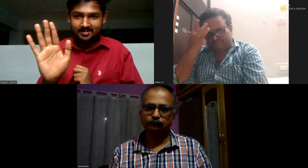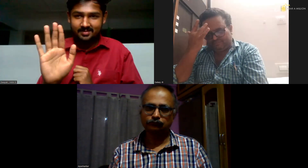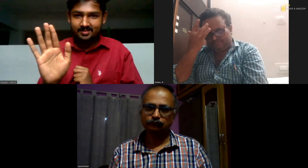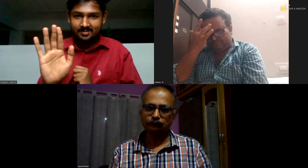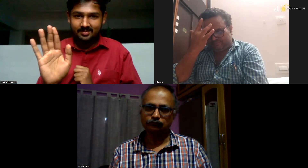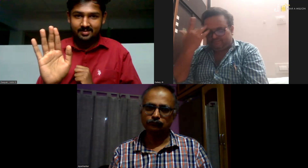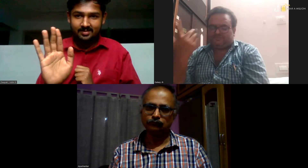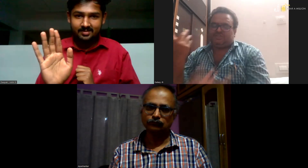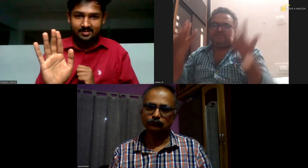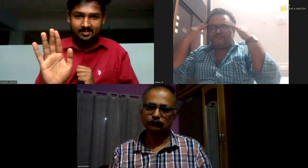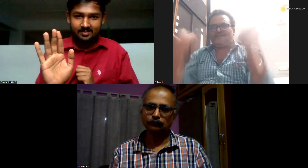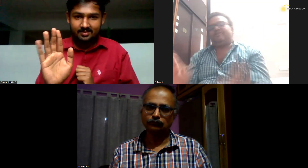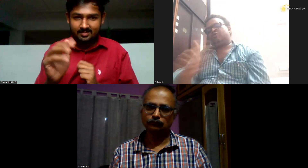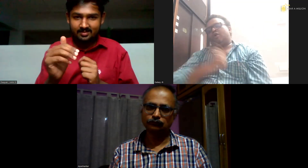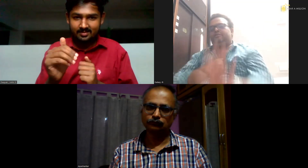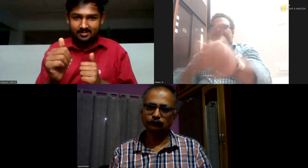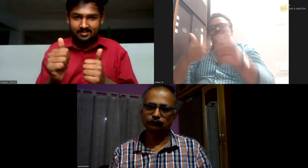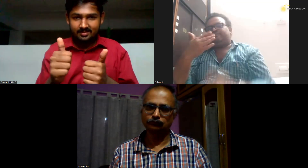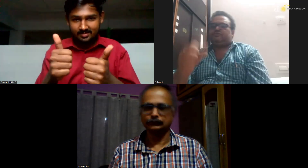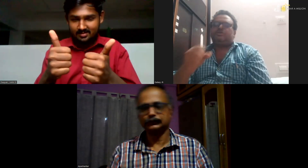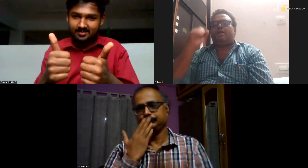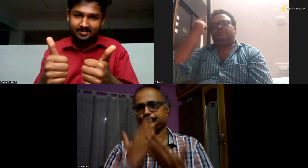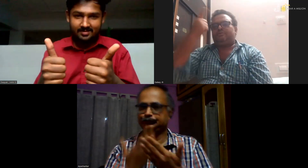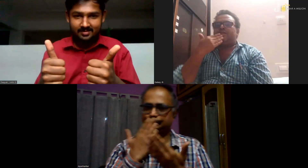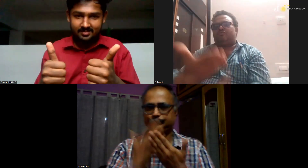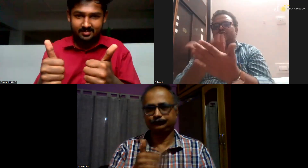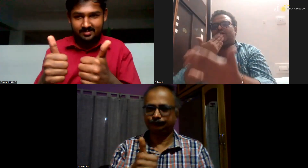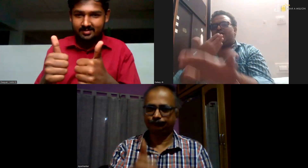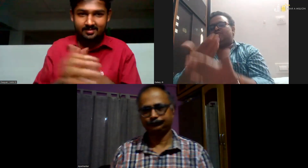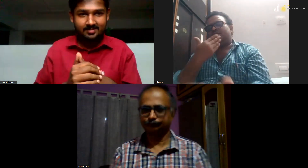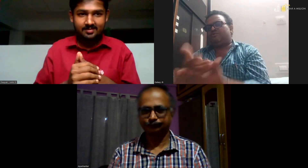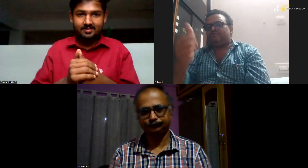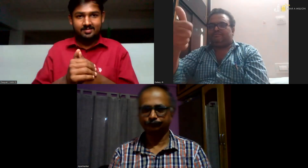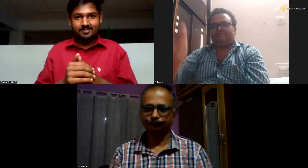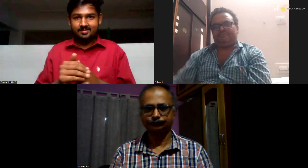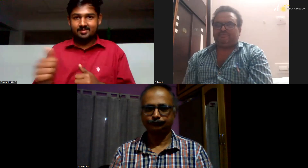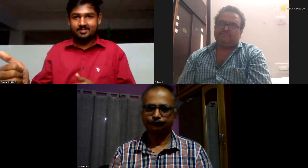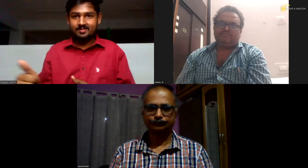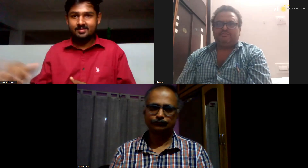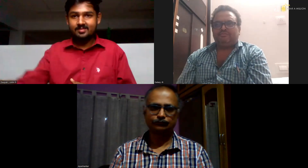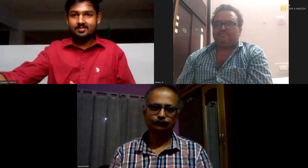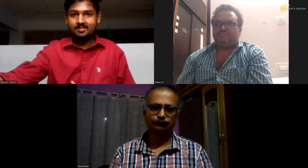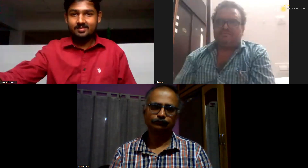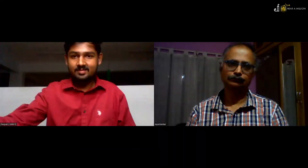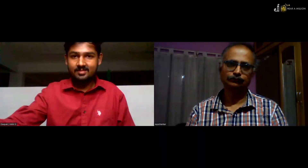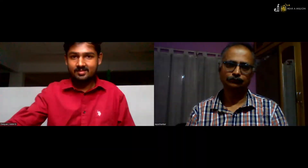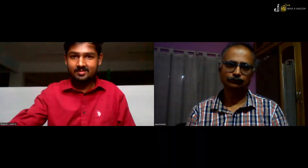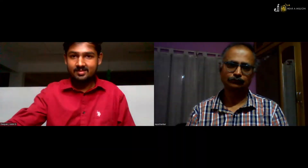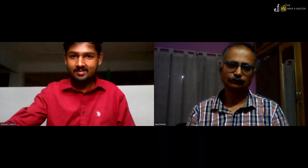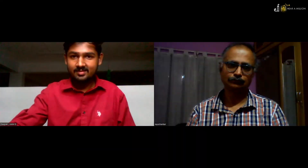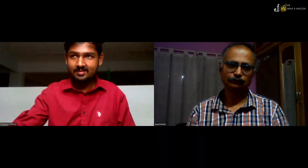who are waiting along, Could you please see me? I forgot. Okay, sorry. Thank you. I understand that. Thank you.